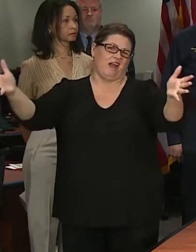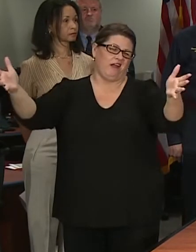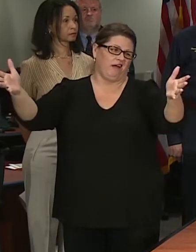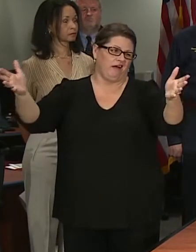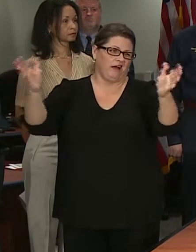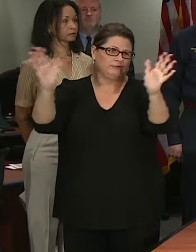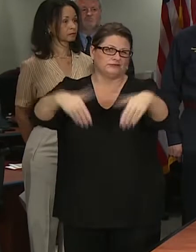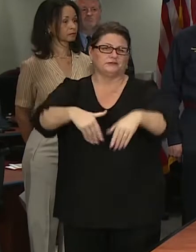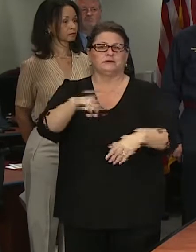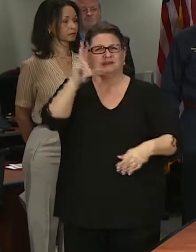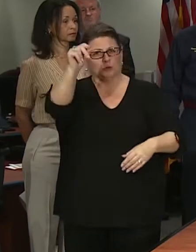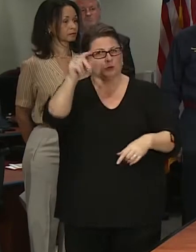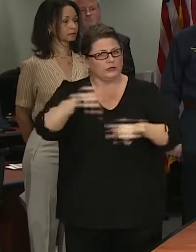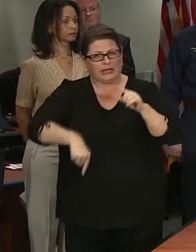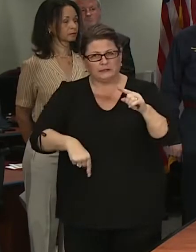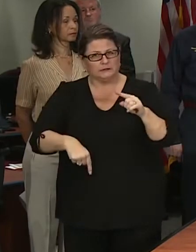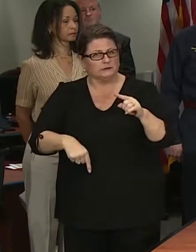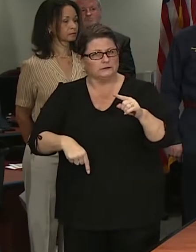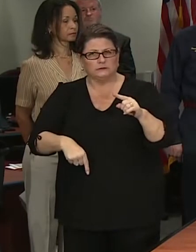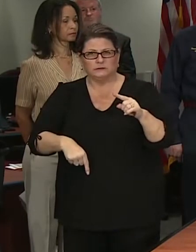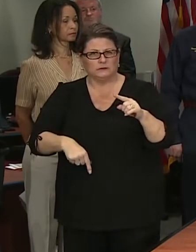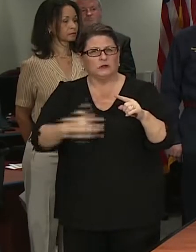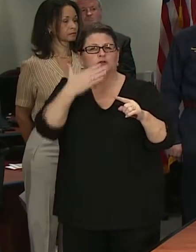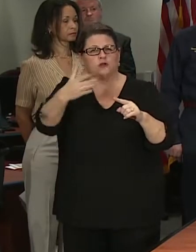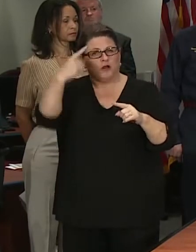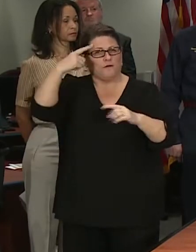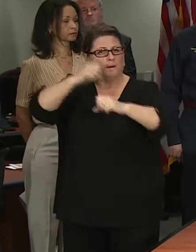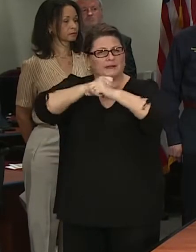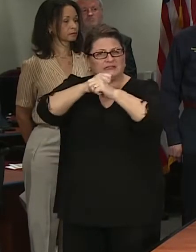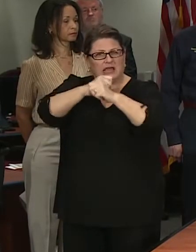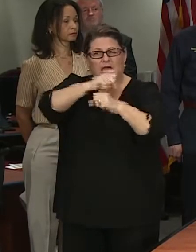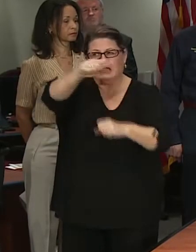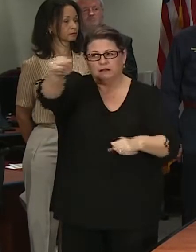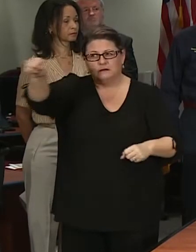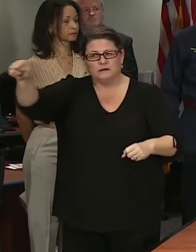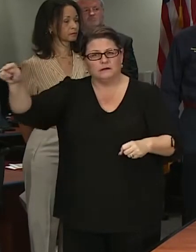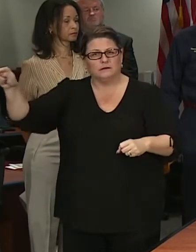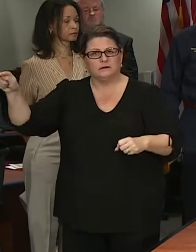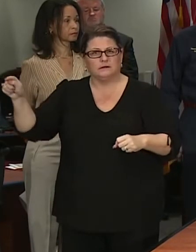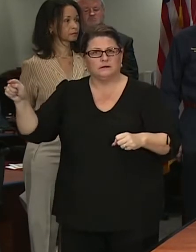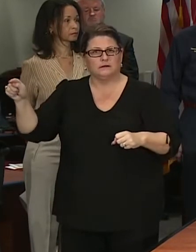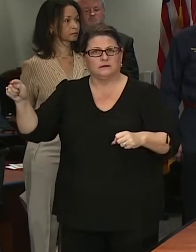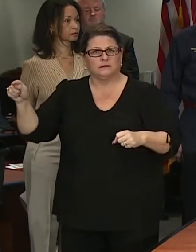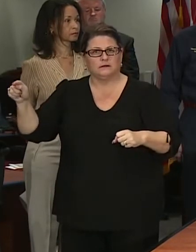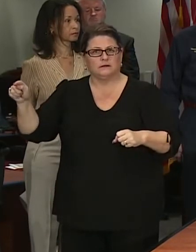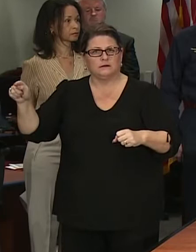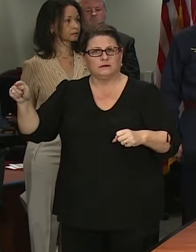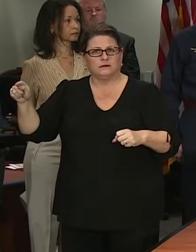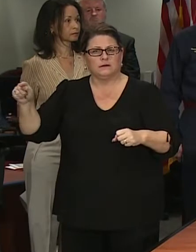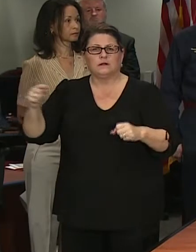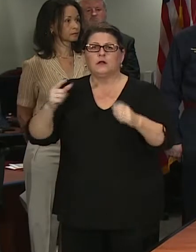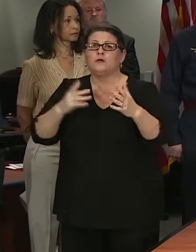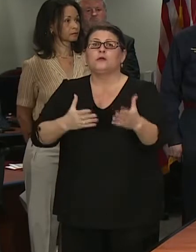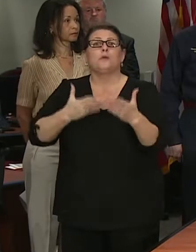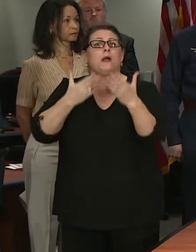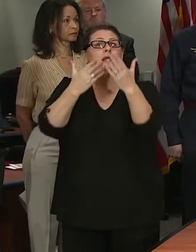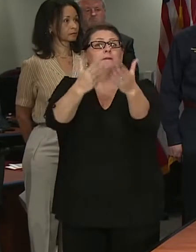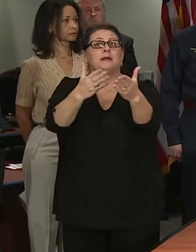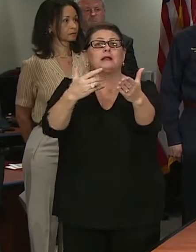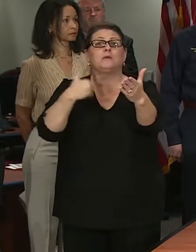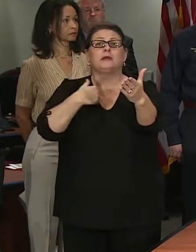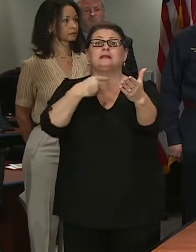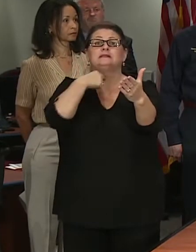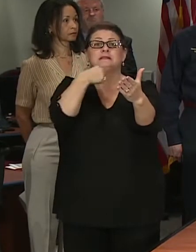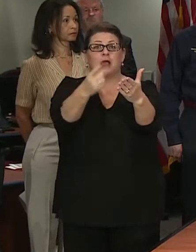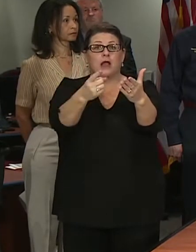means that masks should be worn to help protect others. It's important to understand that these recommendations do not allow for someone to go out in